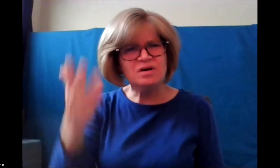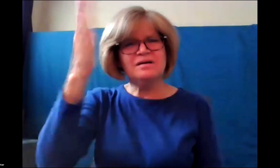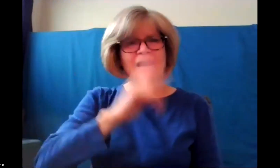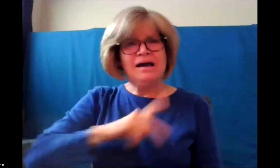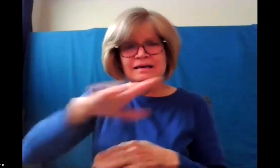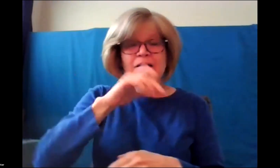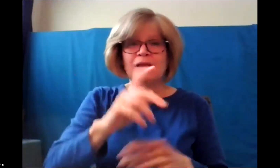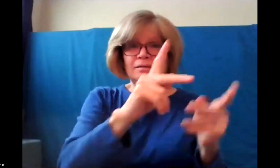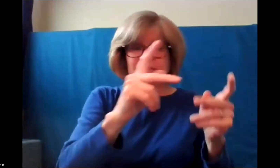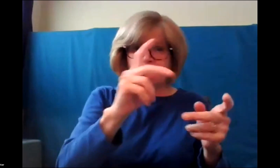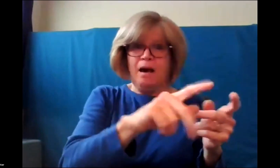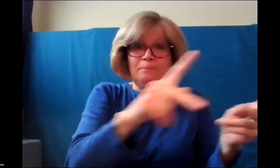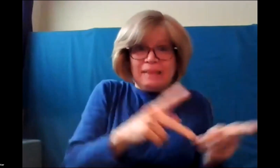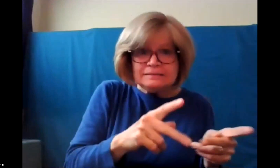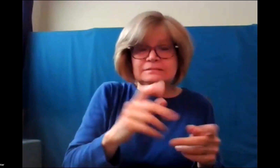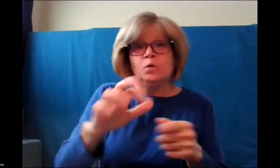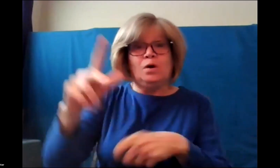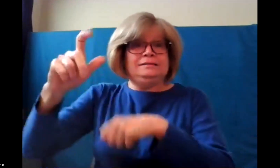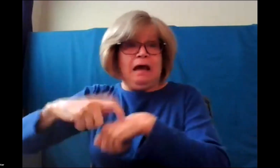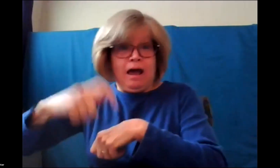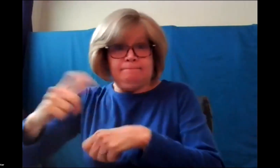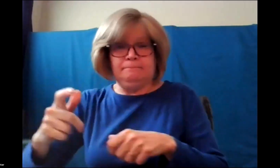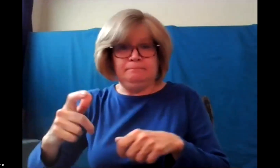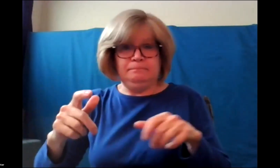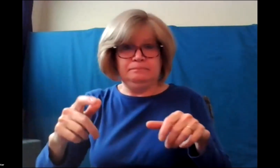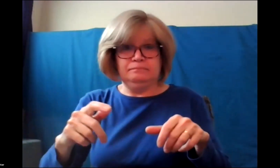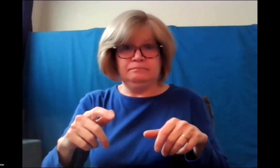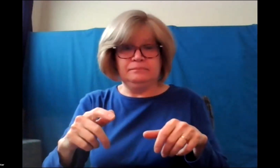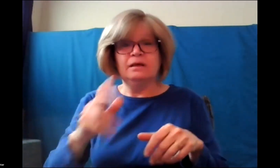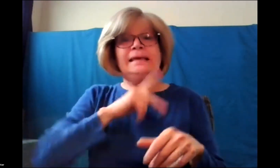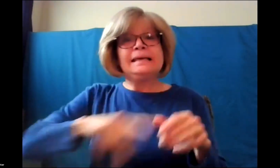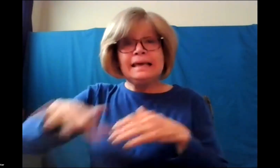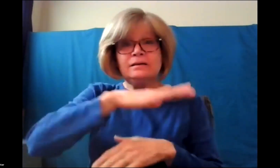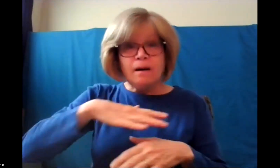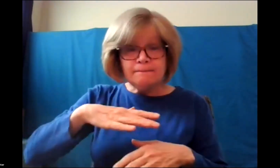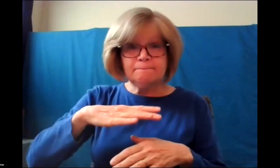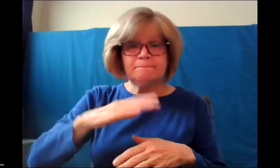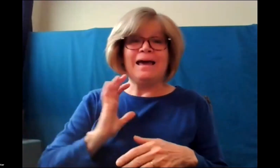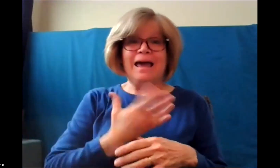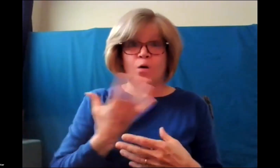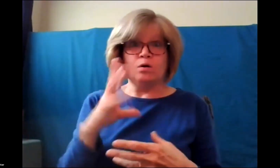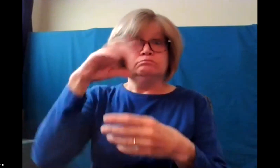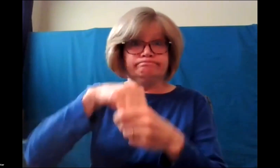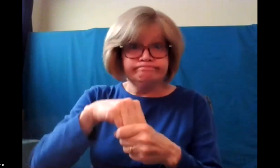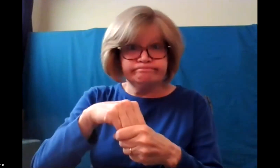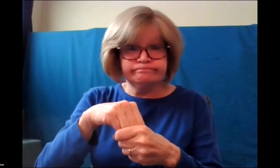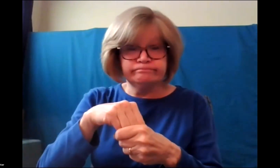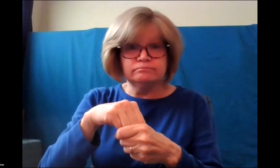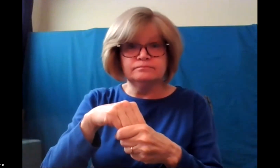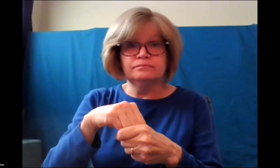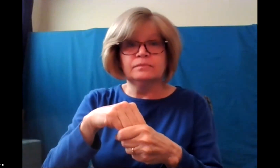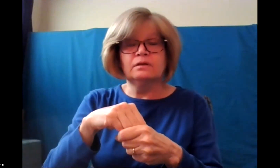not located in a specific place or in a specific time. The kingdom and our participation in it is